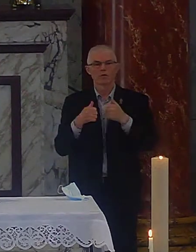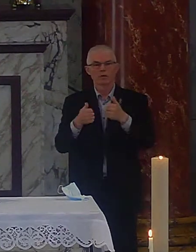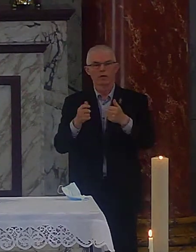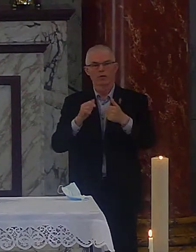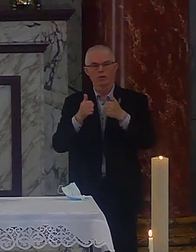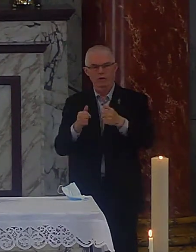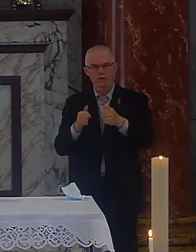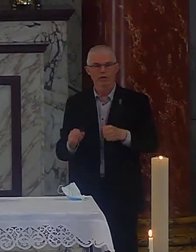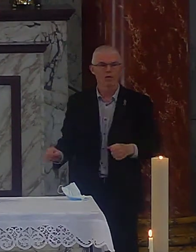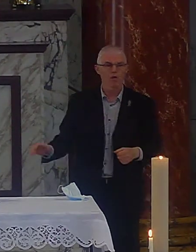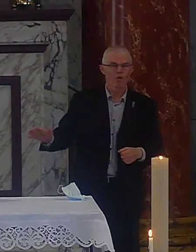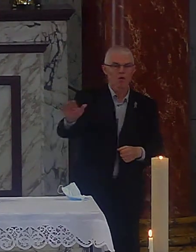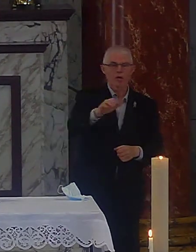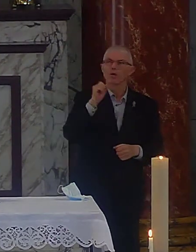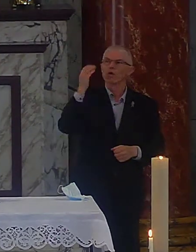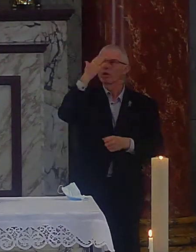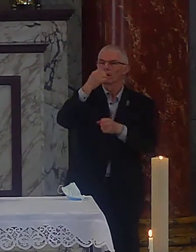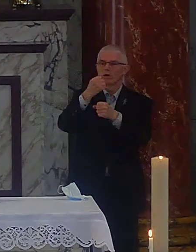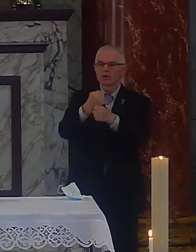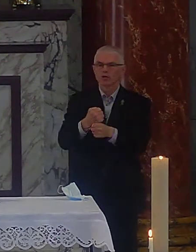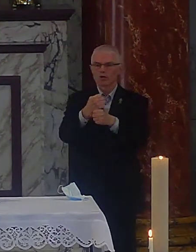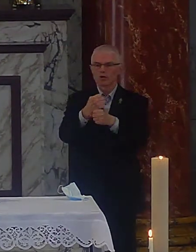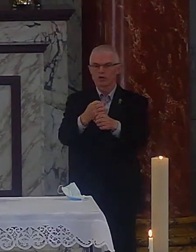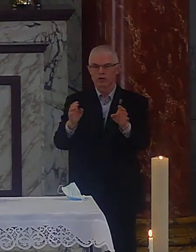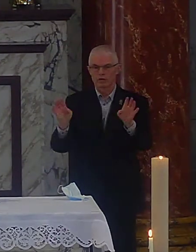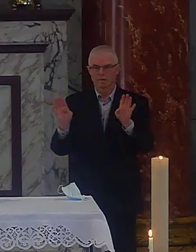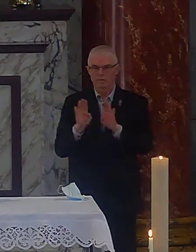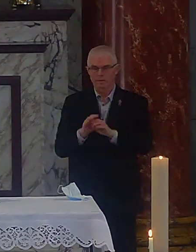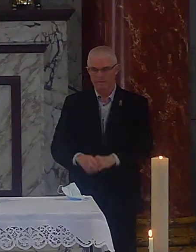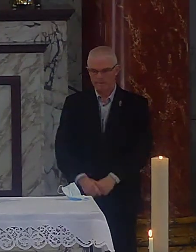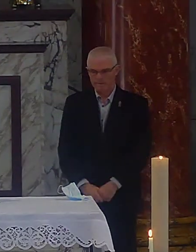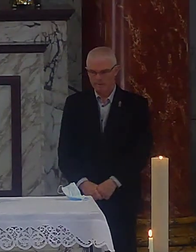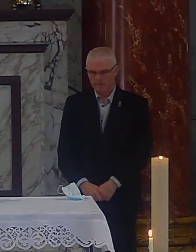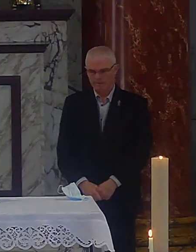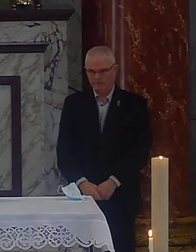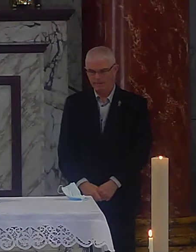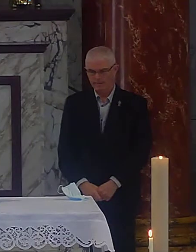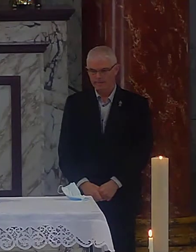name, for our good and the good of all his holy church.